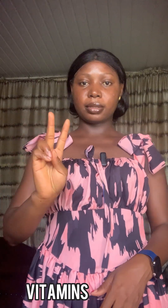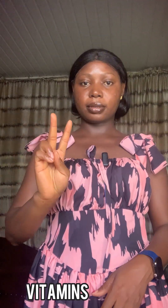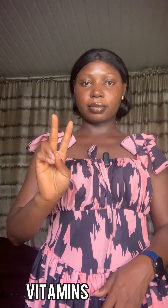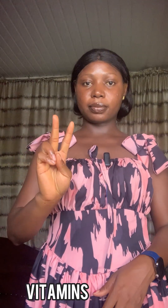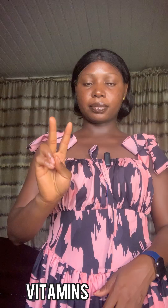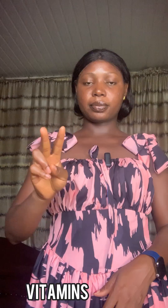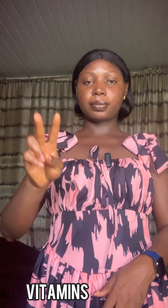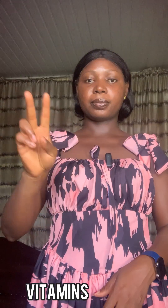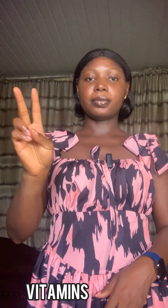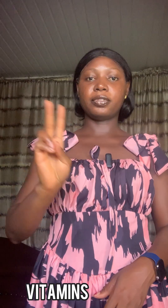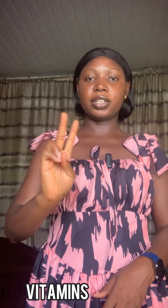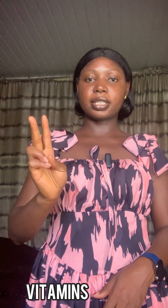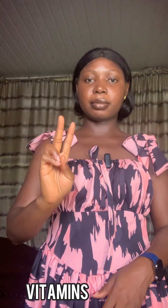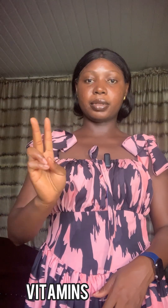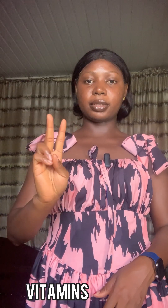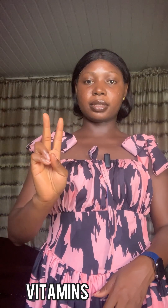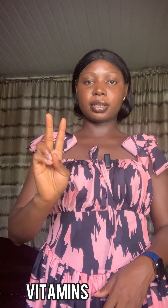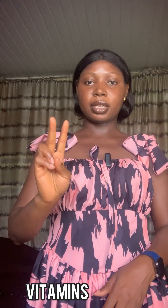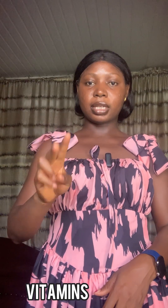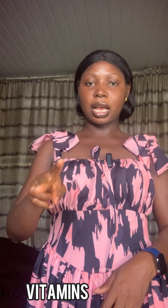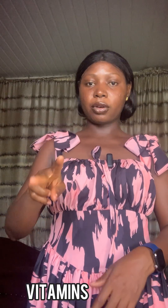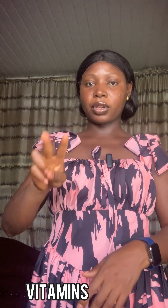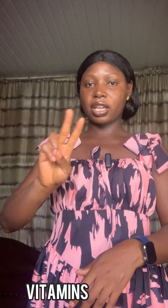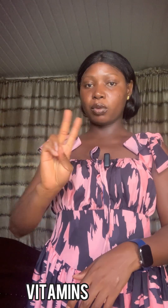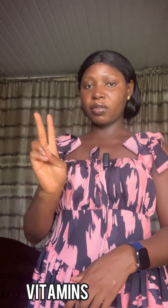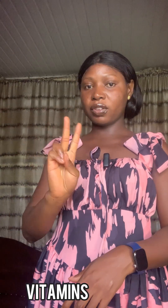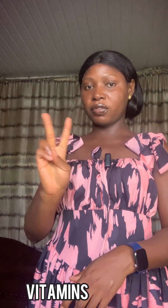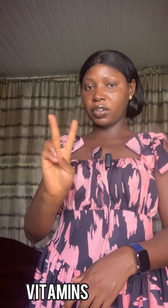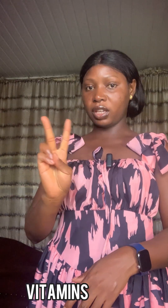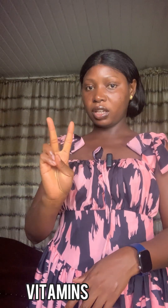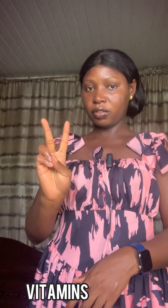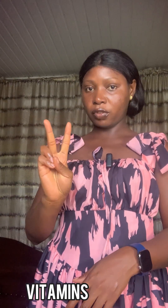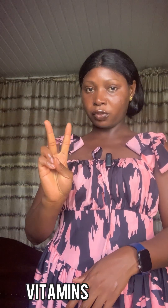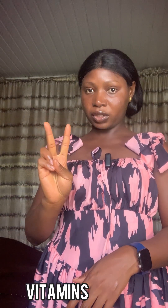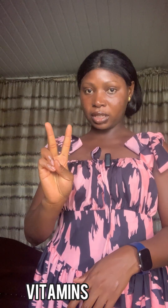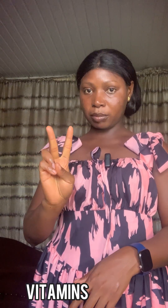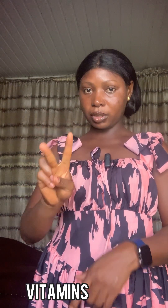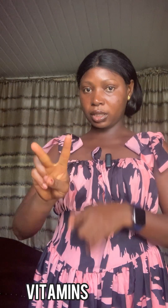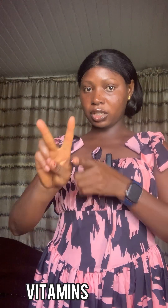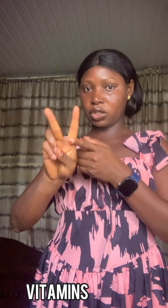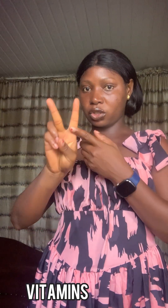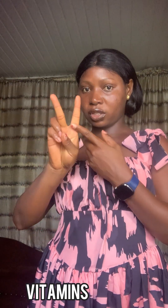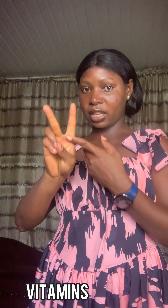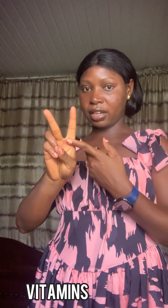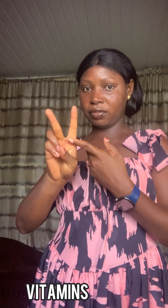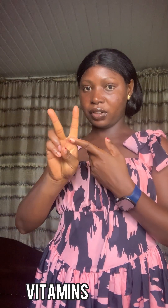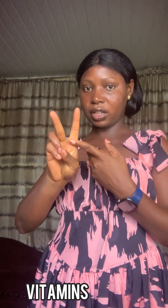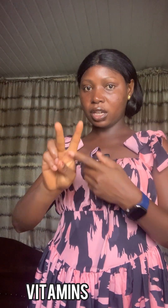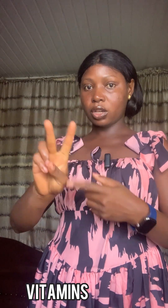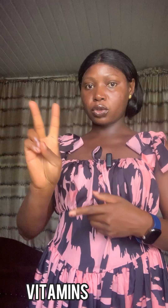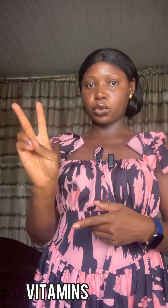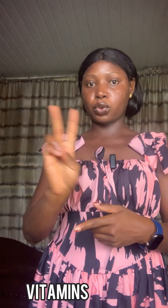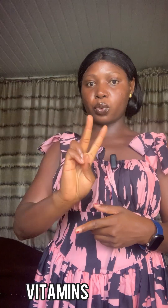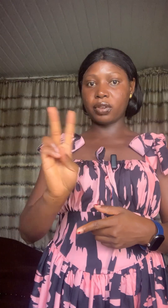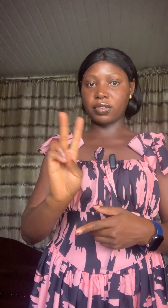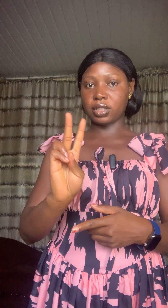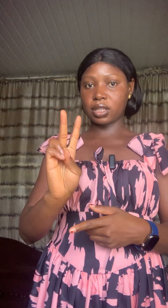vitamins, vitamins. Now a waving V for vitamin. This is your sign V, so you wave it